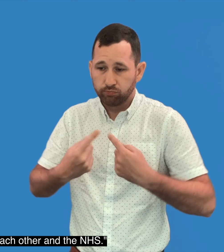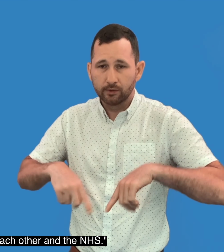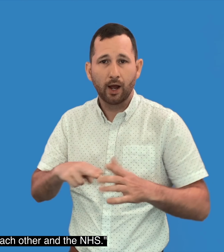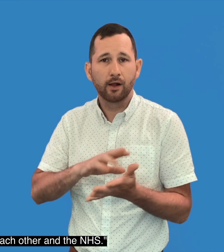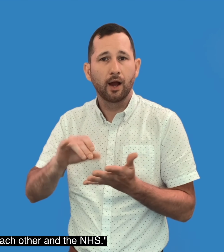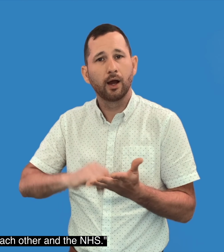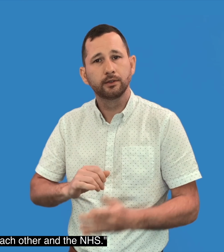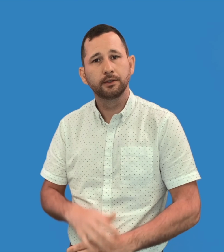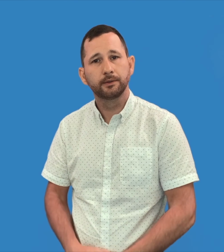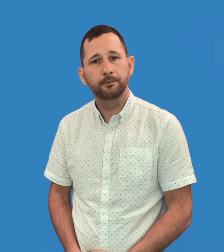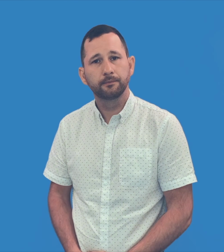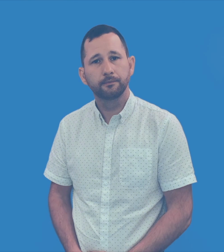the NHS.